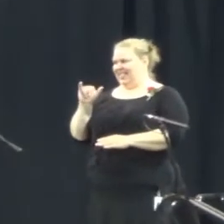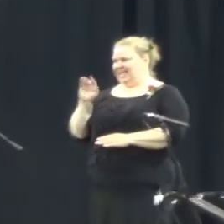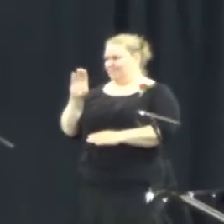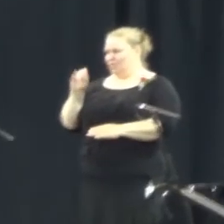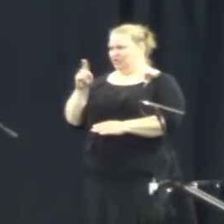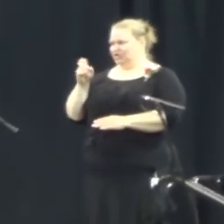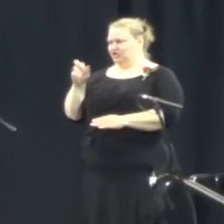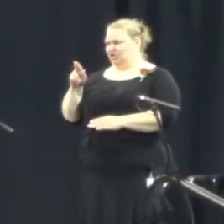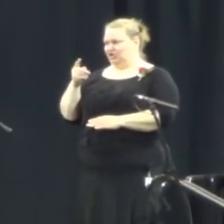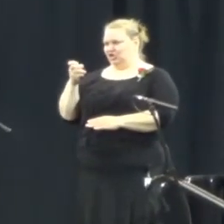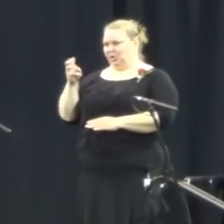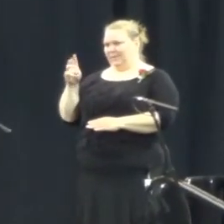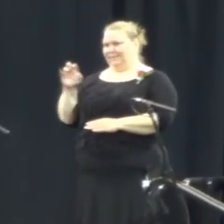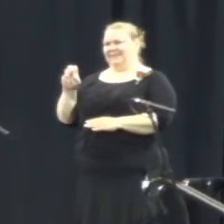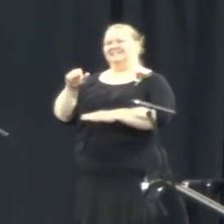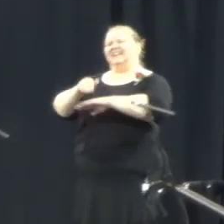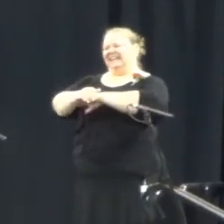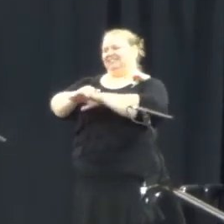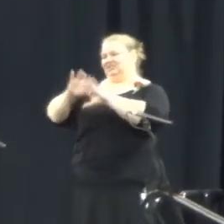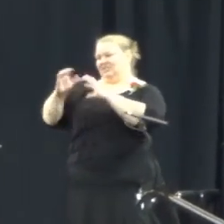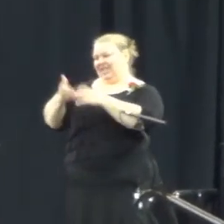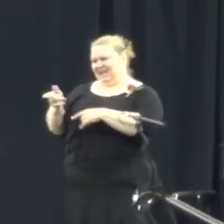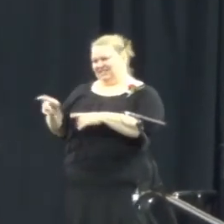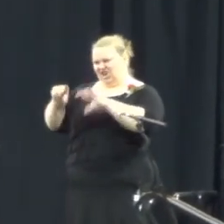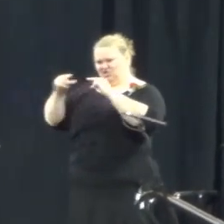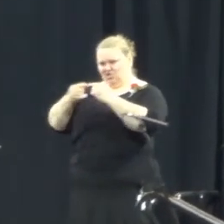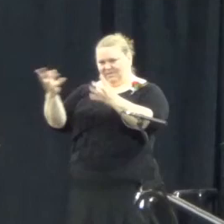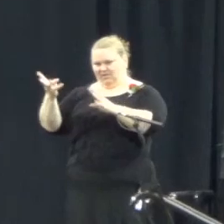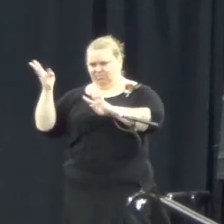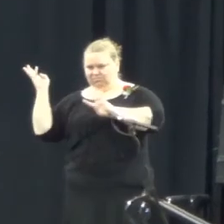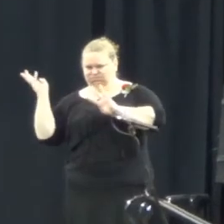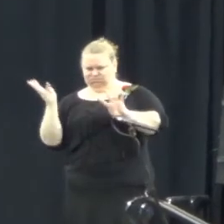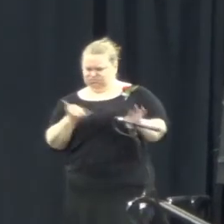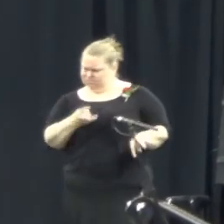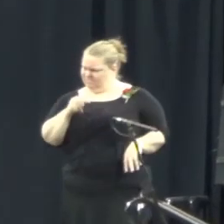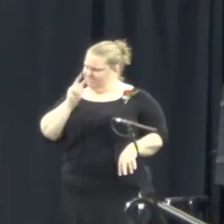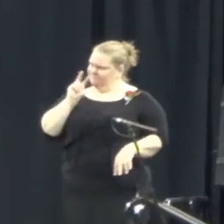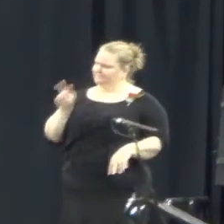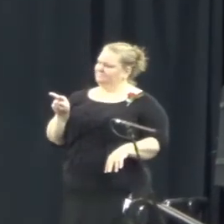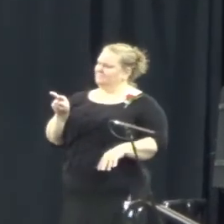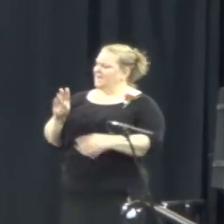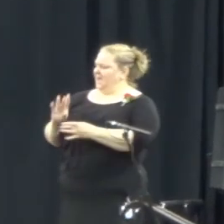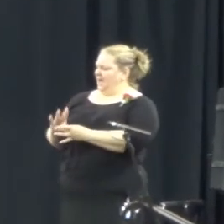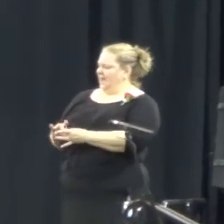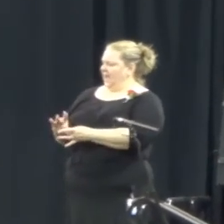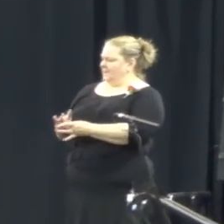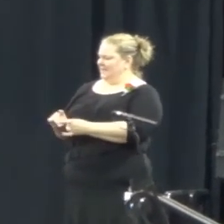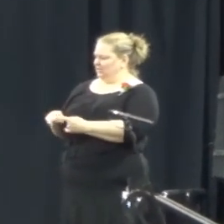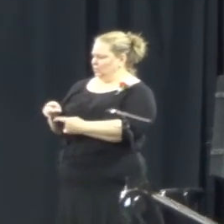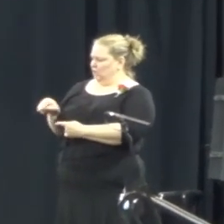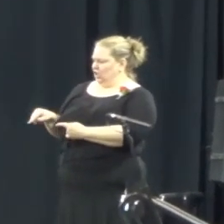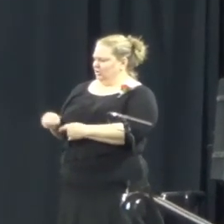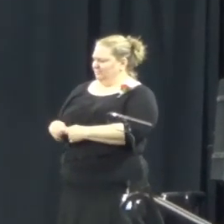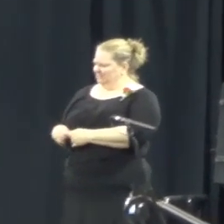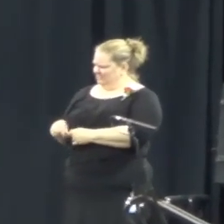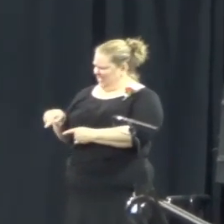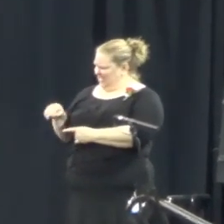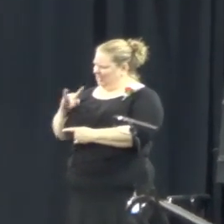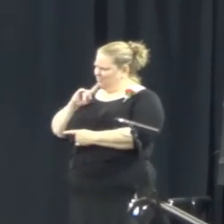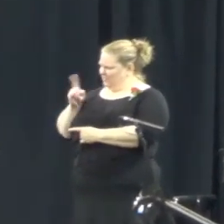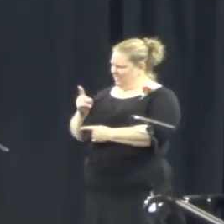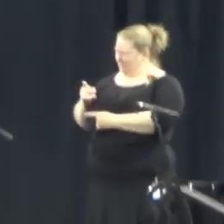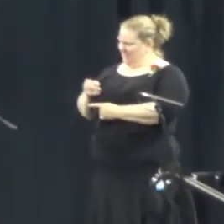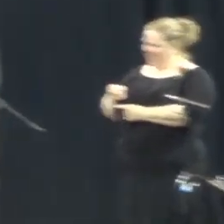German's English class as a group of you filed in, and I commented sort of idly to her, "This is a